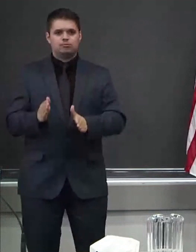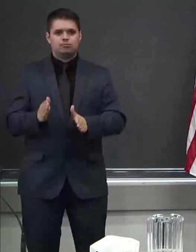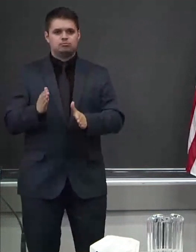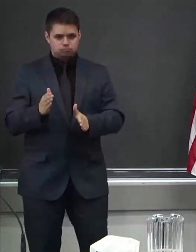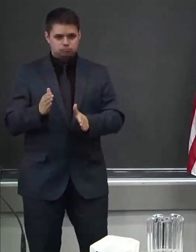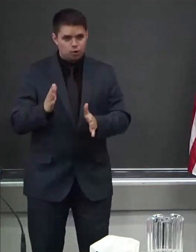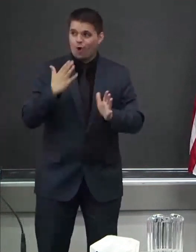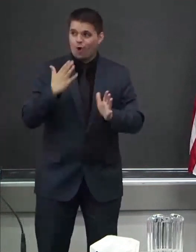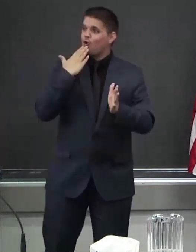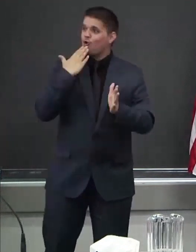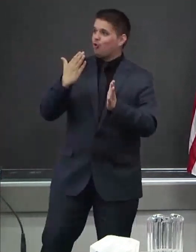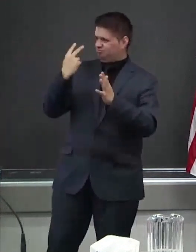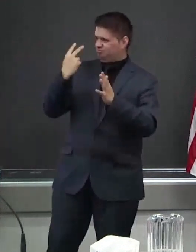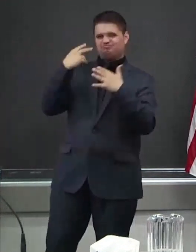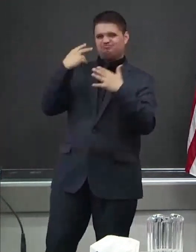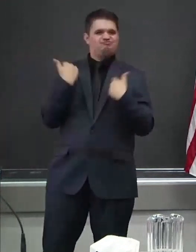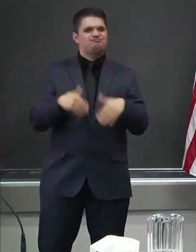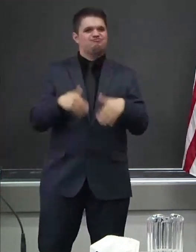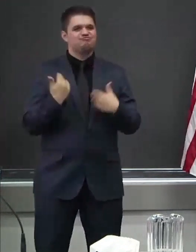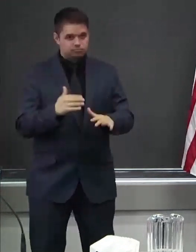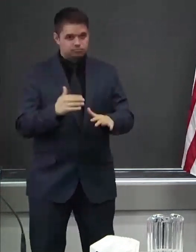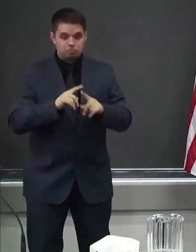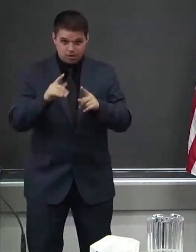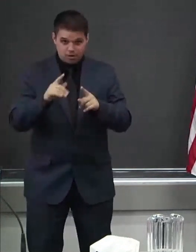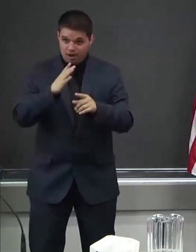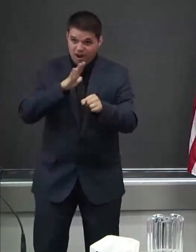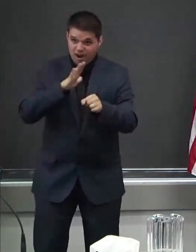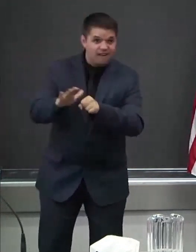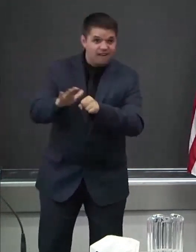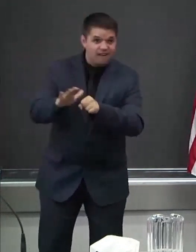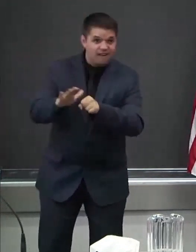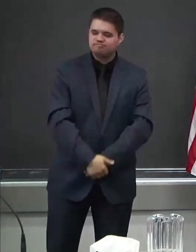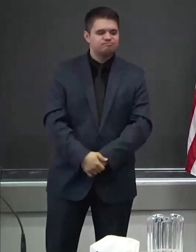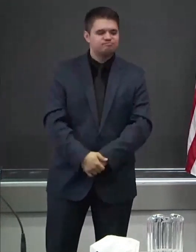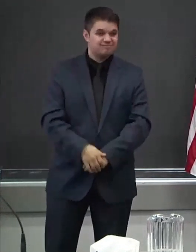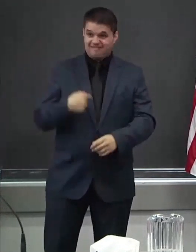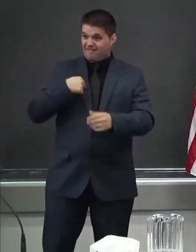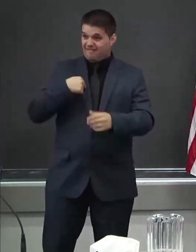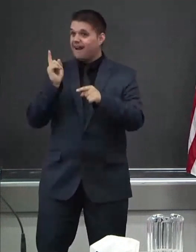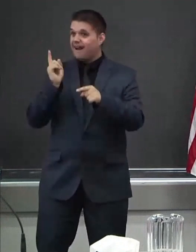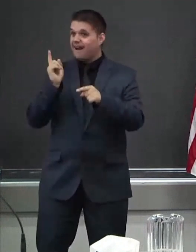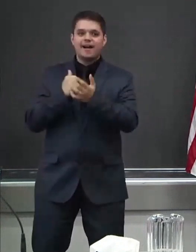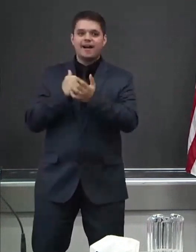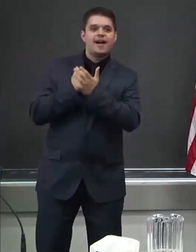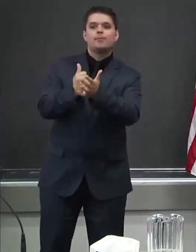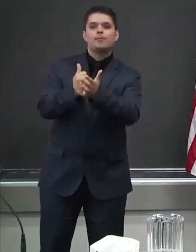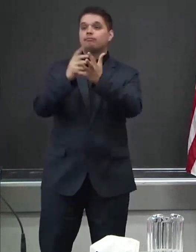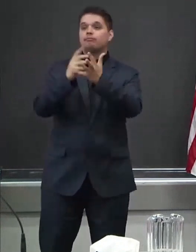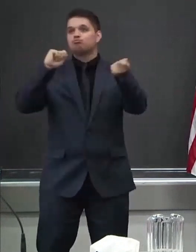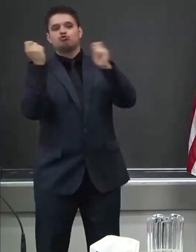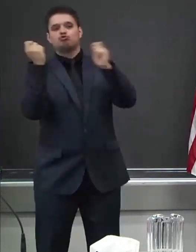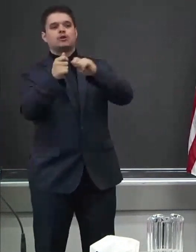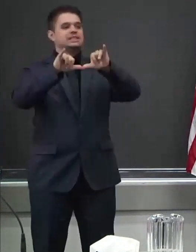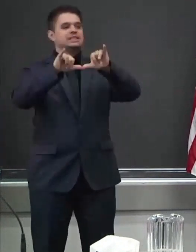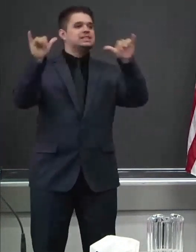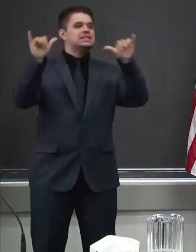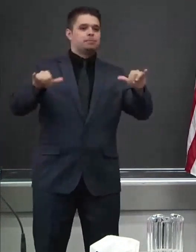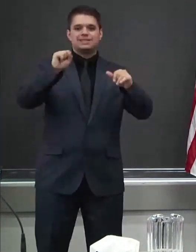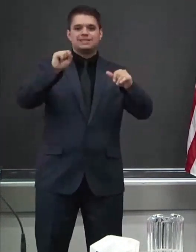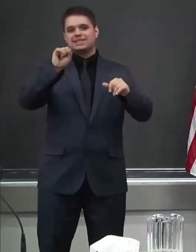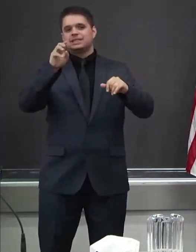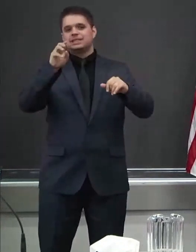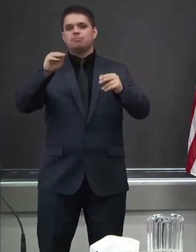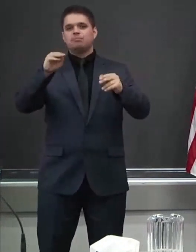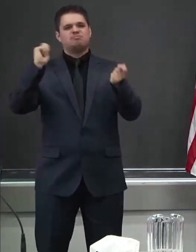haven't done enough to tackle the scourge of systemic racism. I was pleased to see